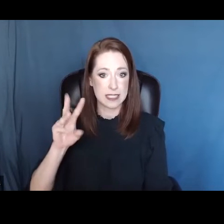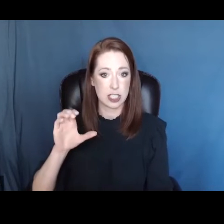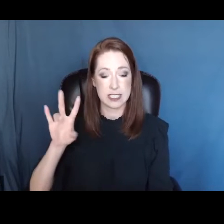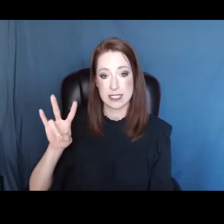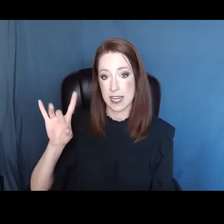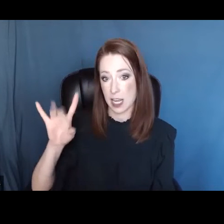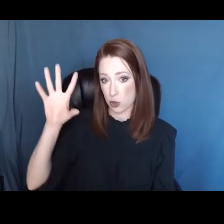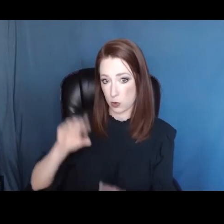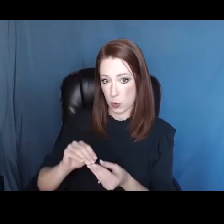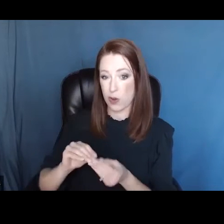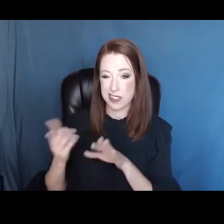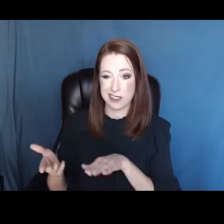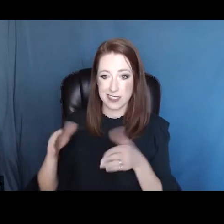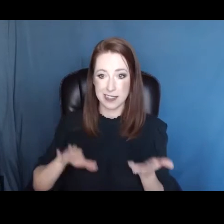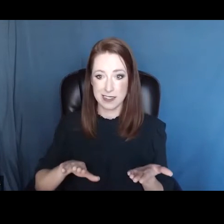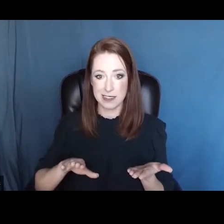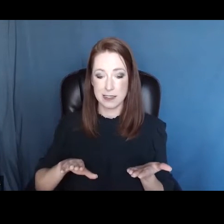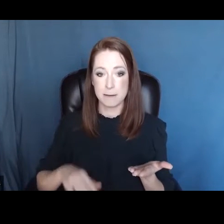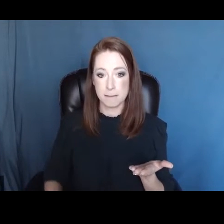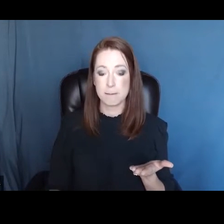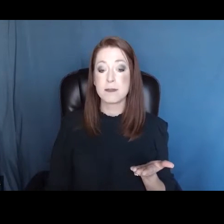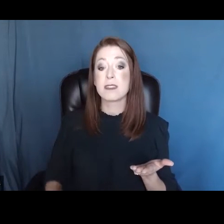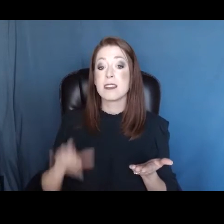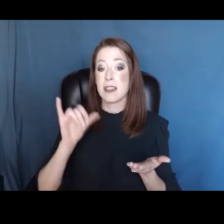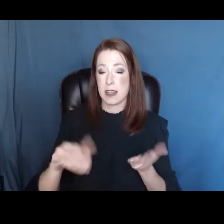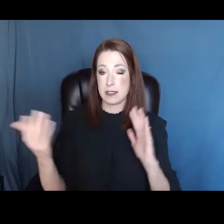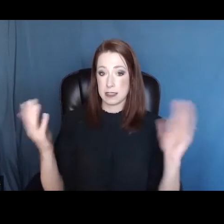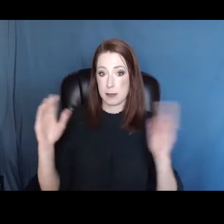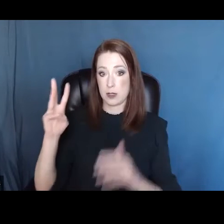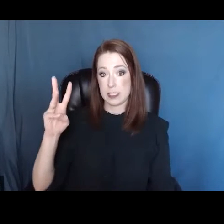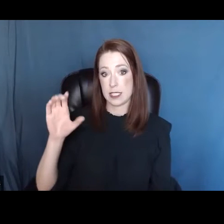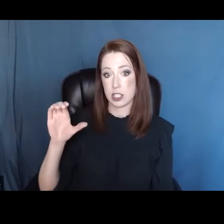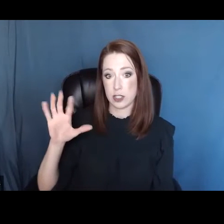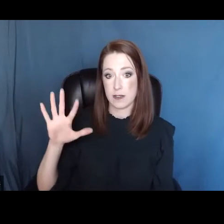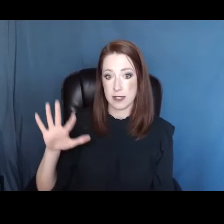137,678 total resident deaths. This is compared to